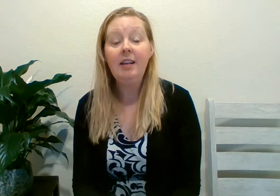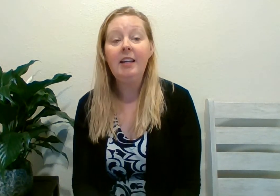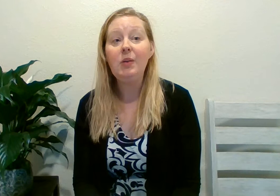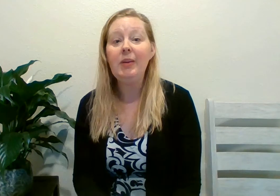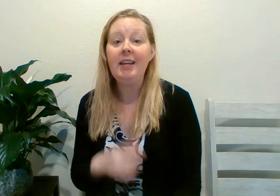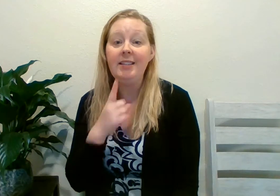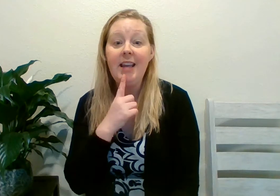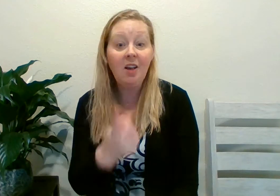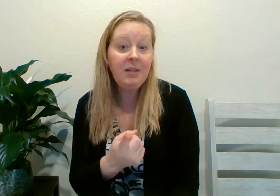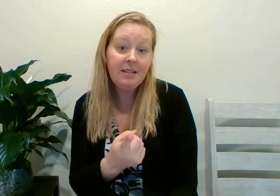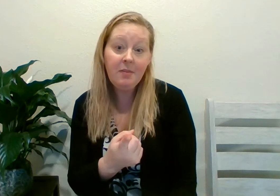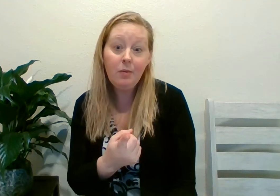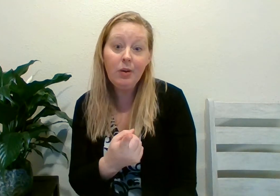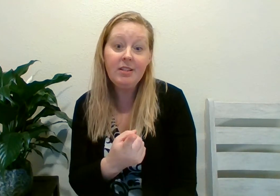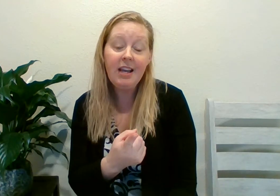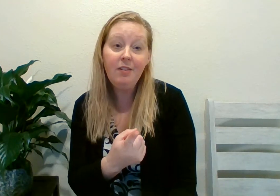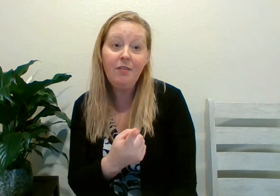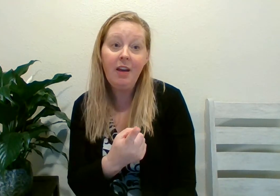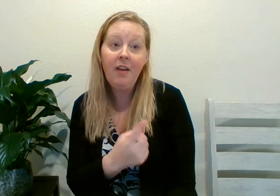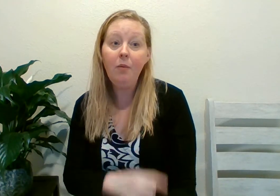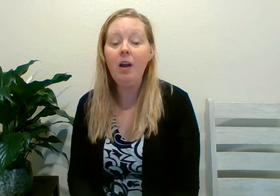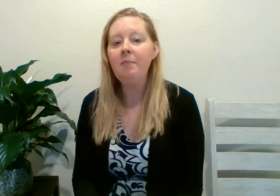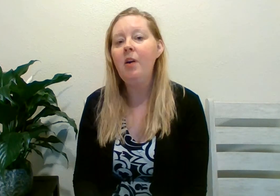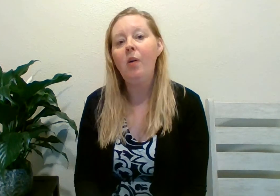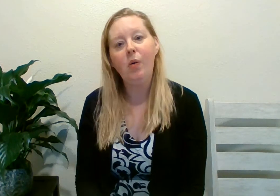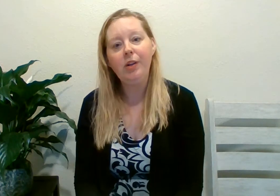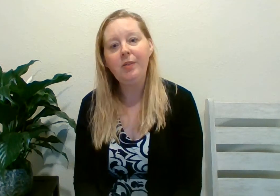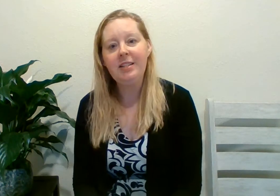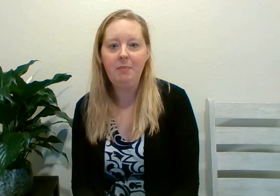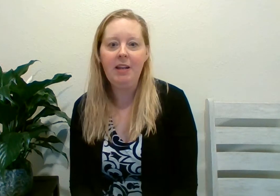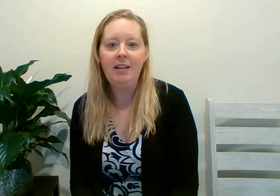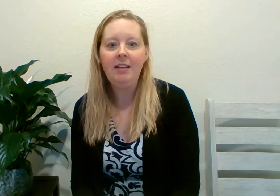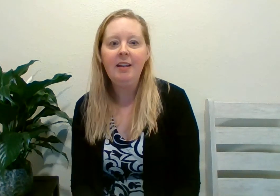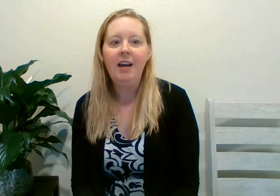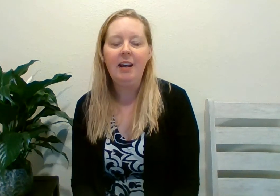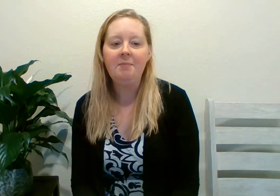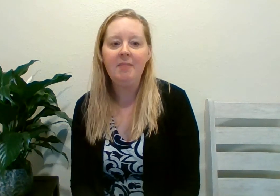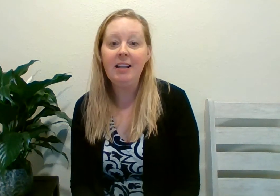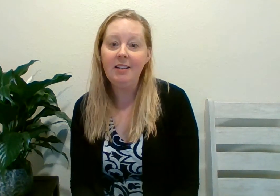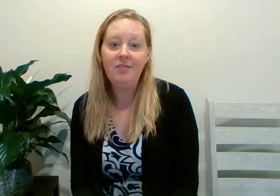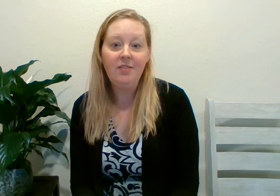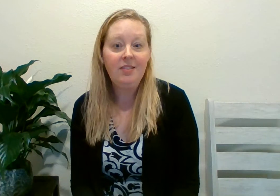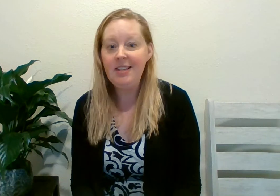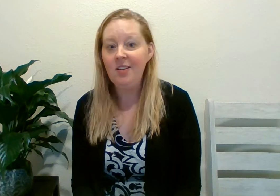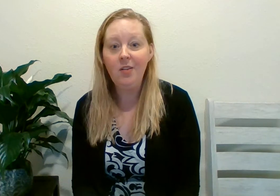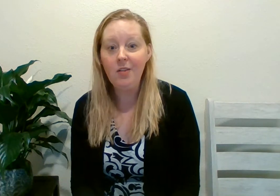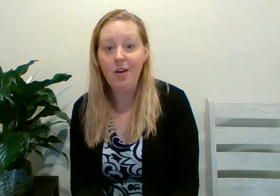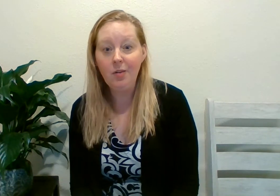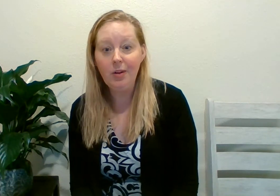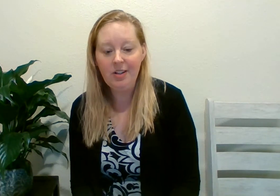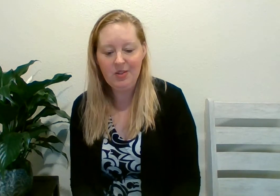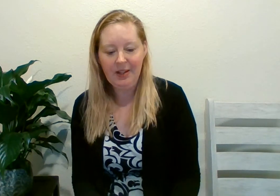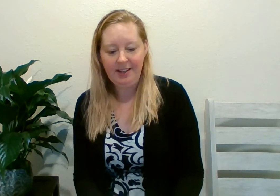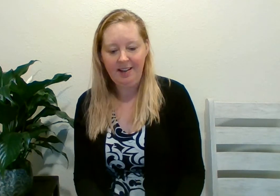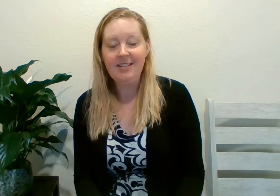You can tell me some of the words that you found that rhyme, or you could type it in. I love seeing all the hard work you're doing on